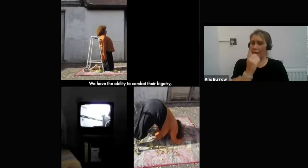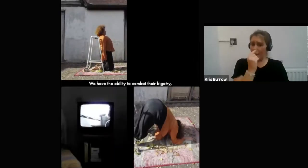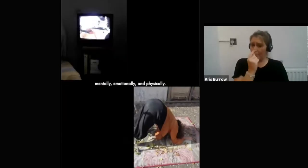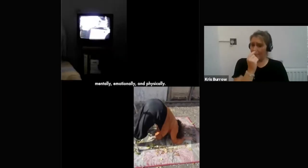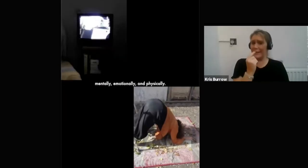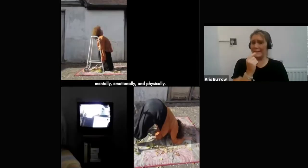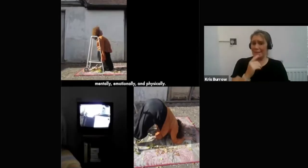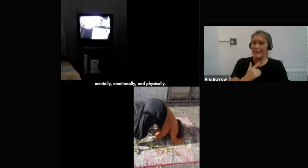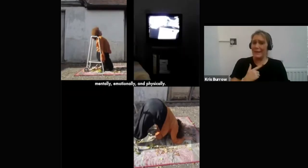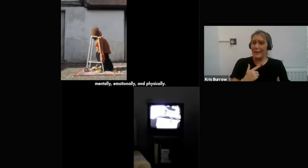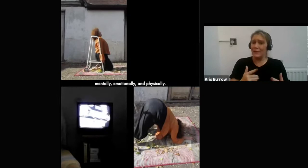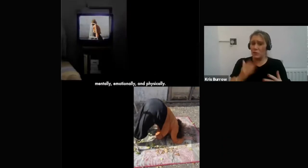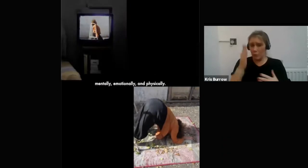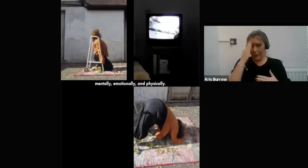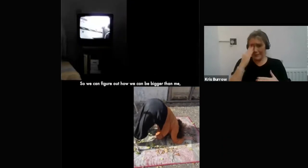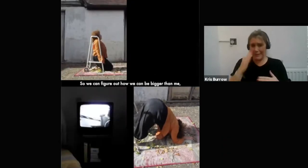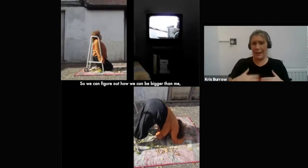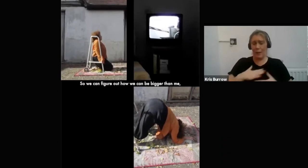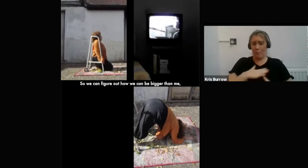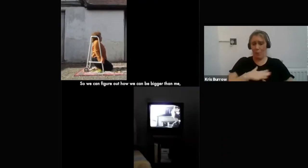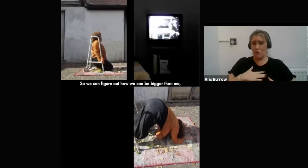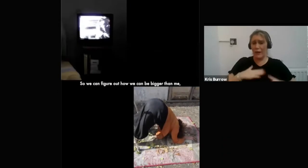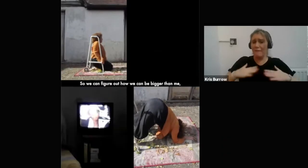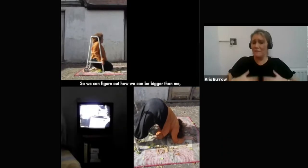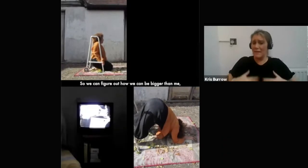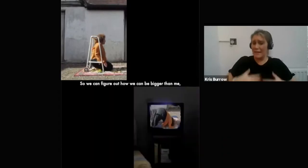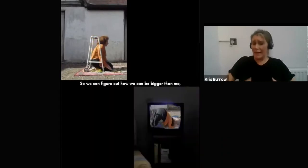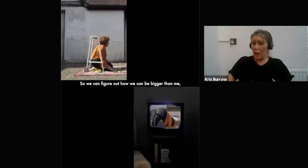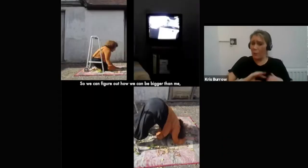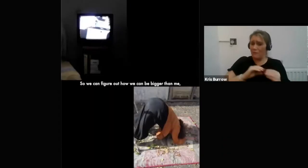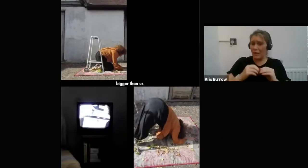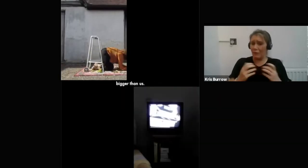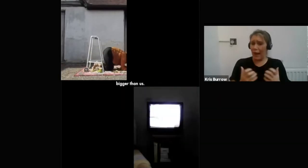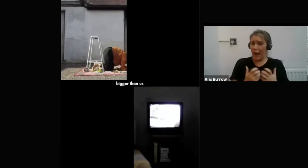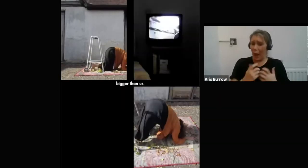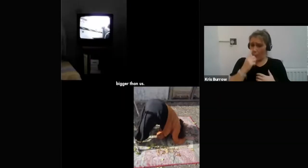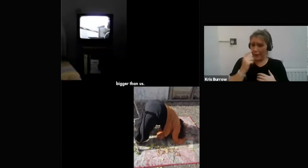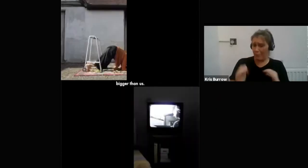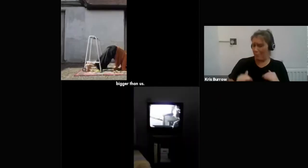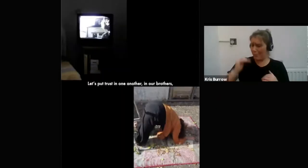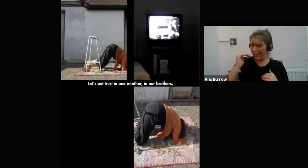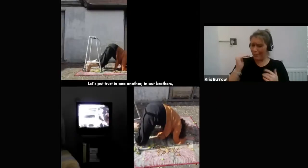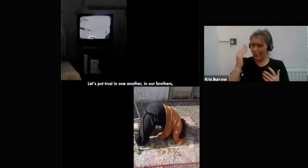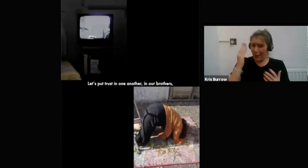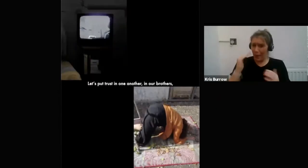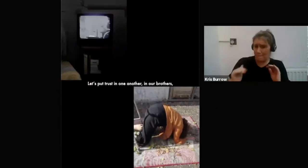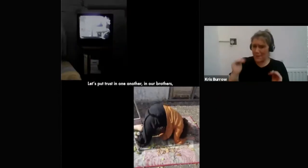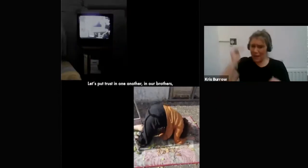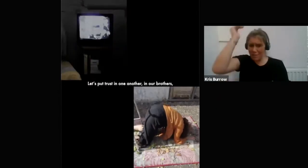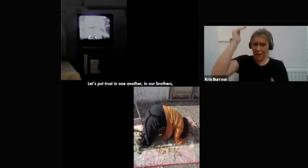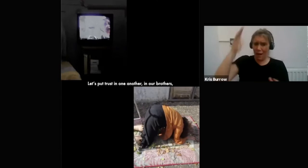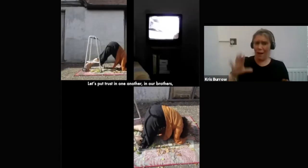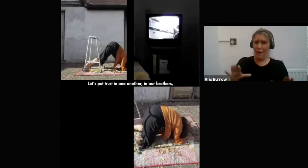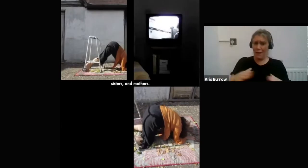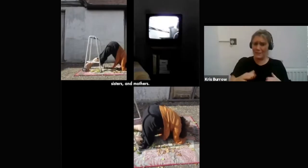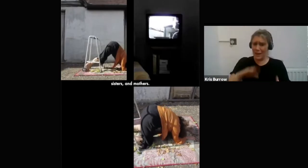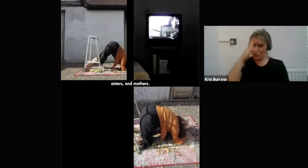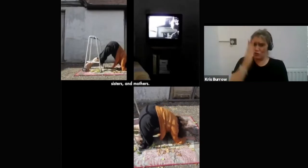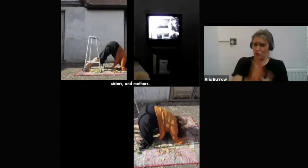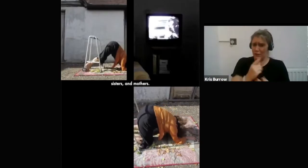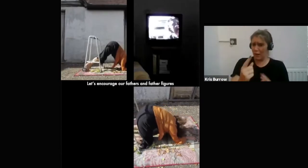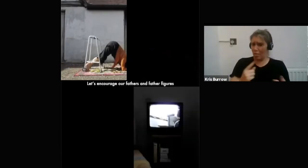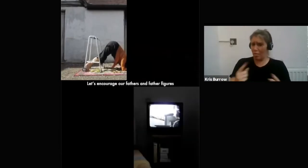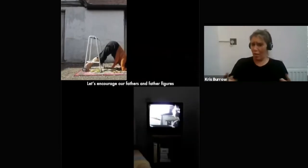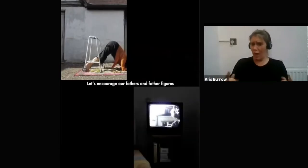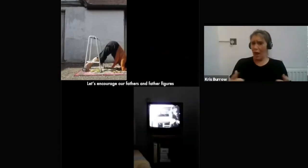bigotry, mentally, emotionally, and physically, so we can figure out how we can be bigger than me, bigger than us. Let's put trust in one another, in our brothers, sisters,